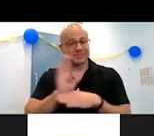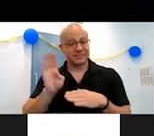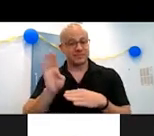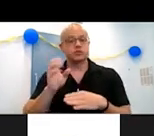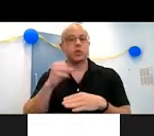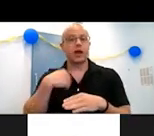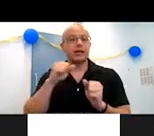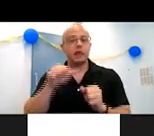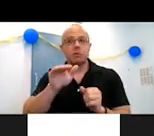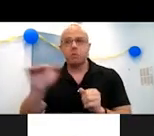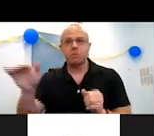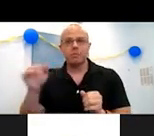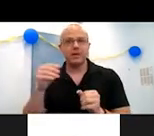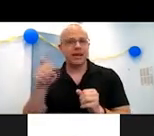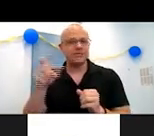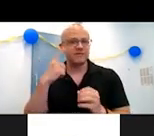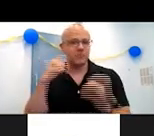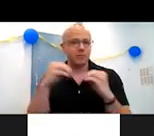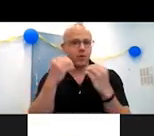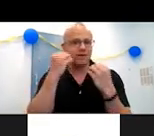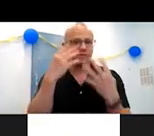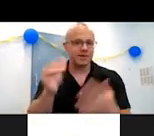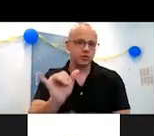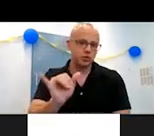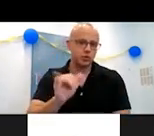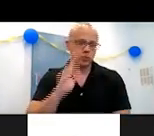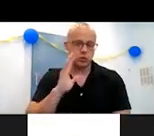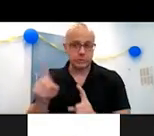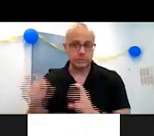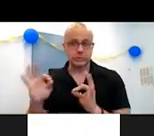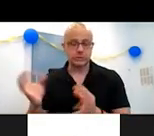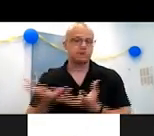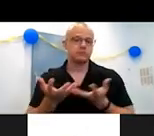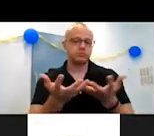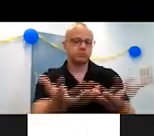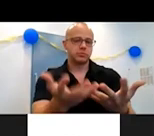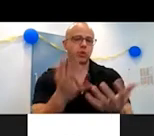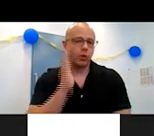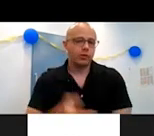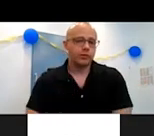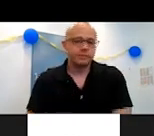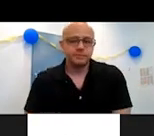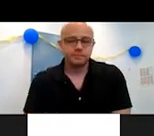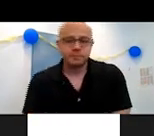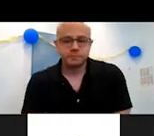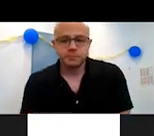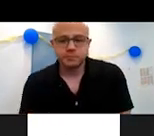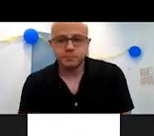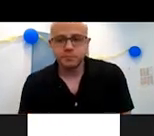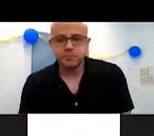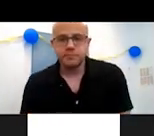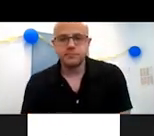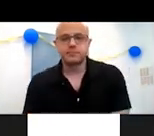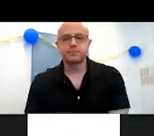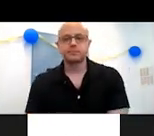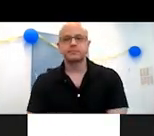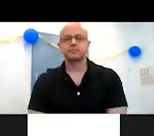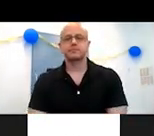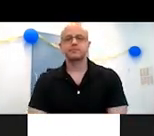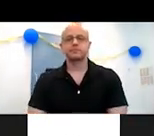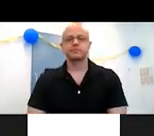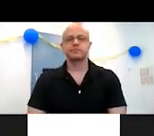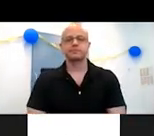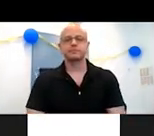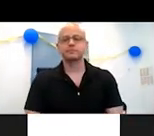I know some people own a business, and I can ask them and share that information with you too, so.